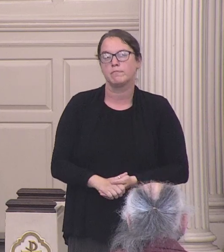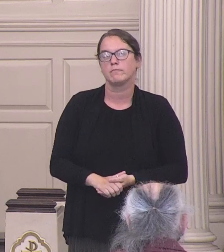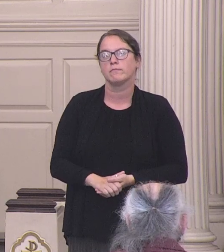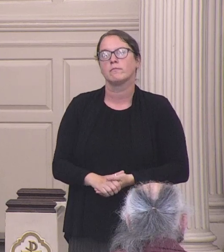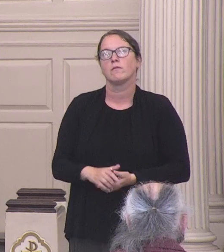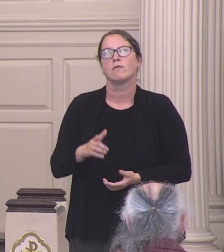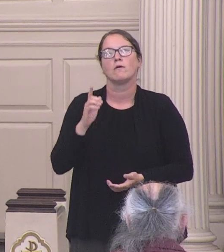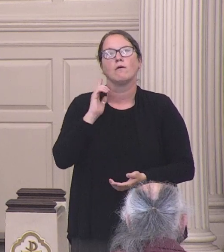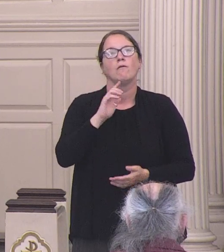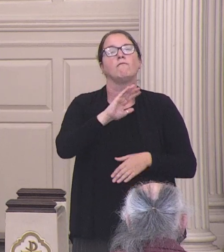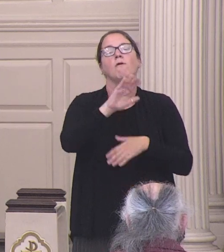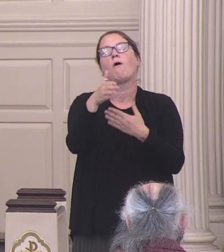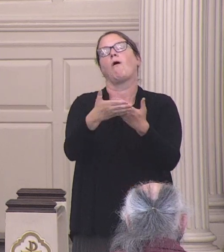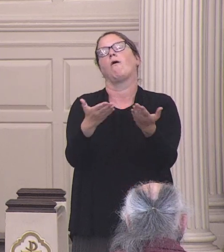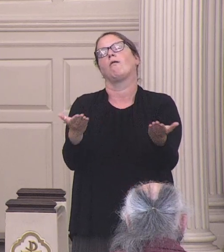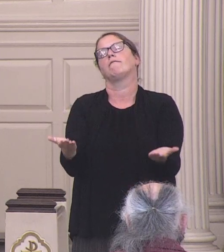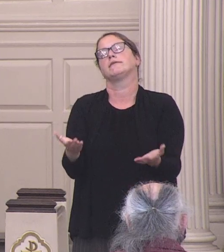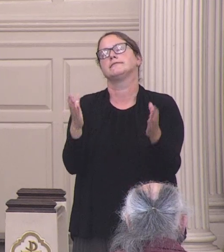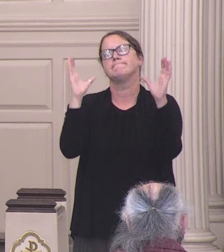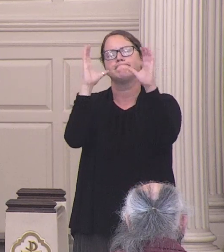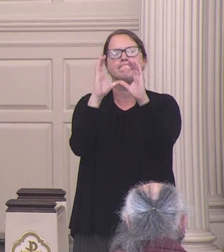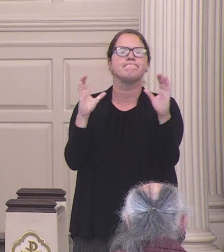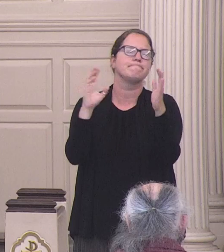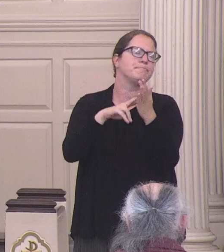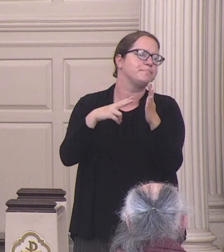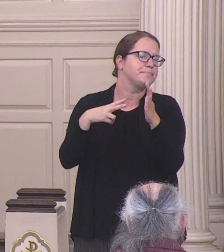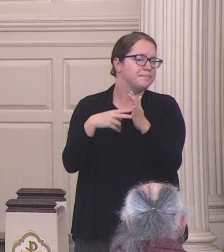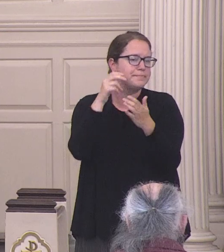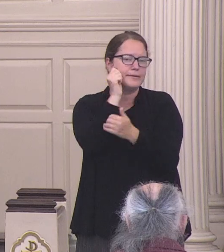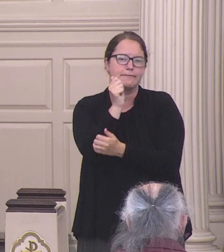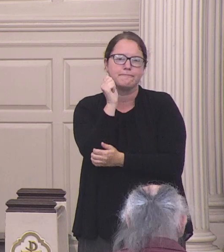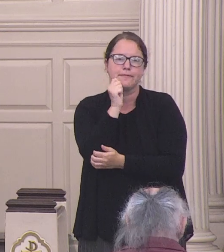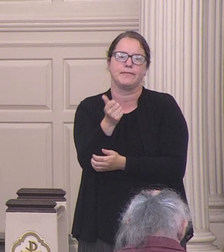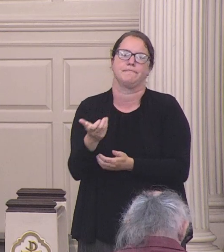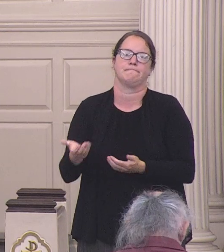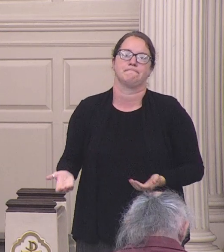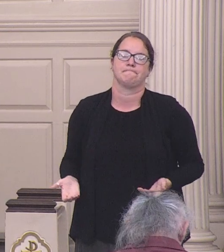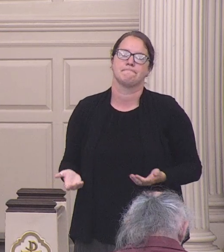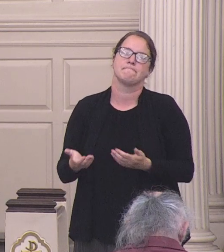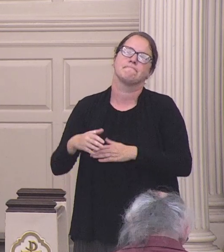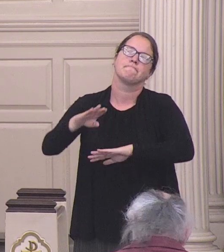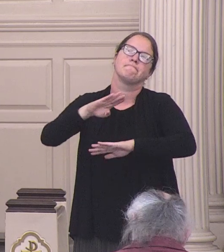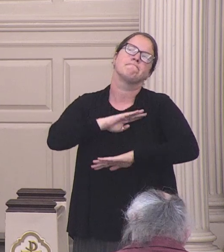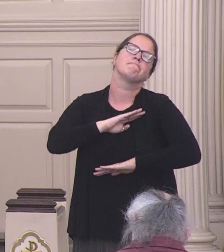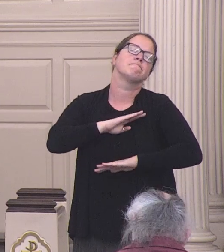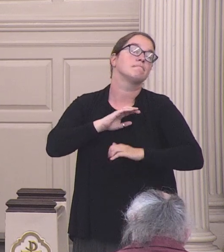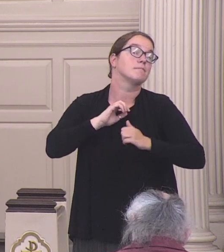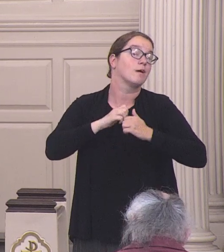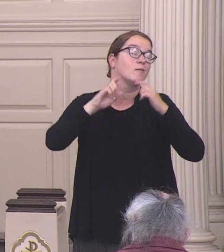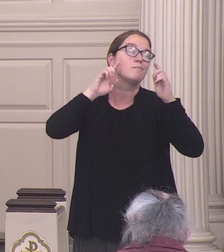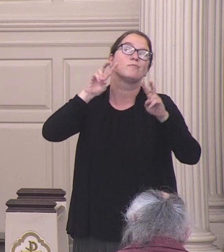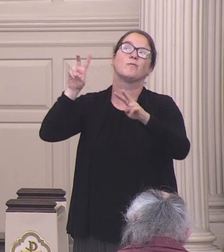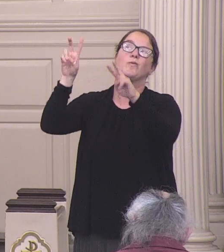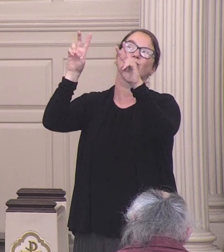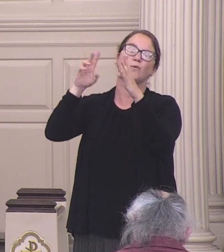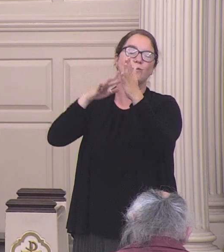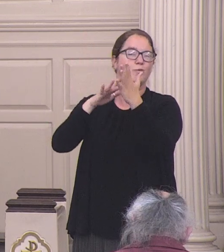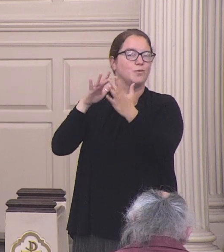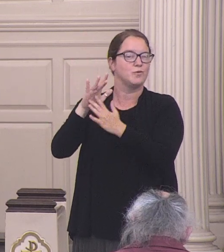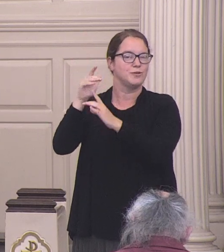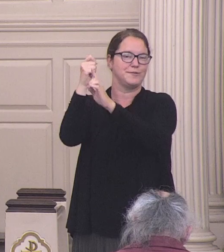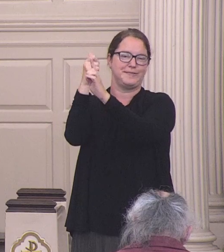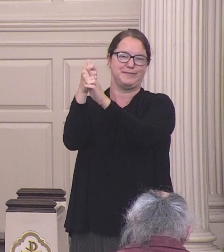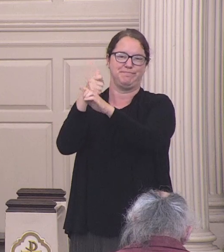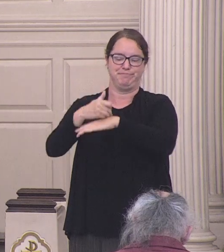For all of us who hunger for meaning and purpose in our daily lives, that our needs will be satisfied by turning to